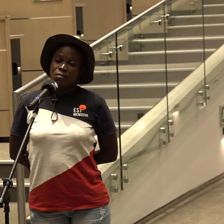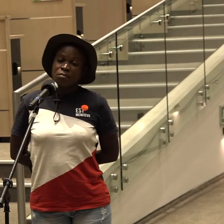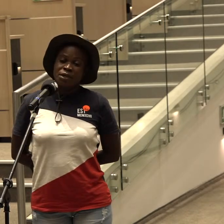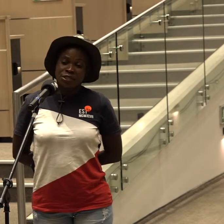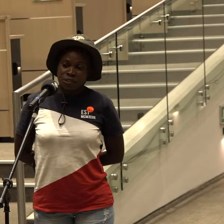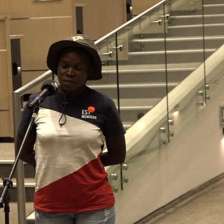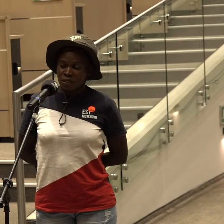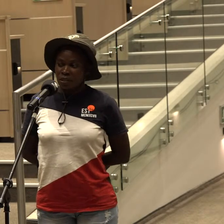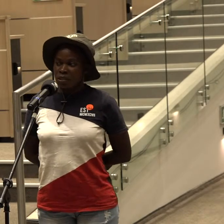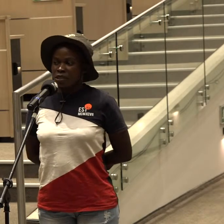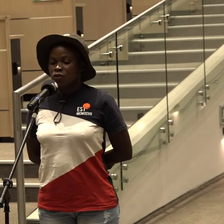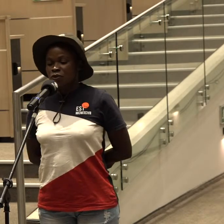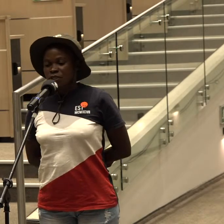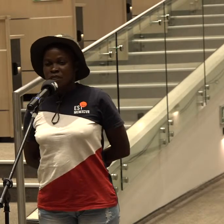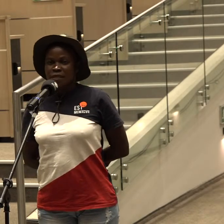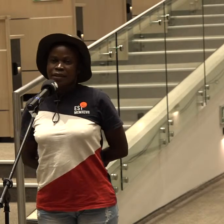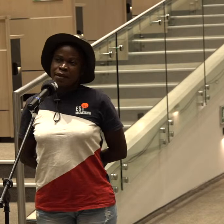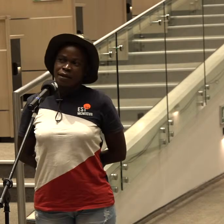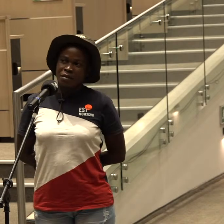um